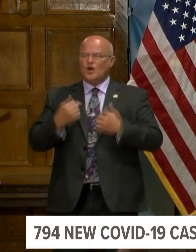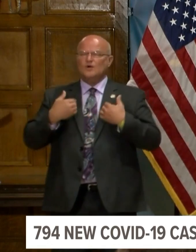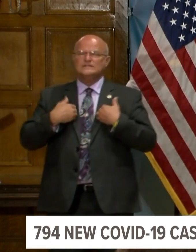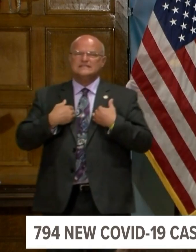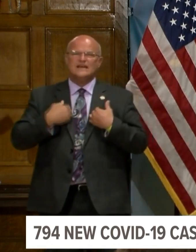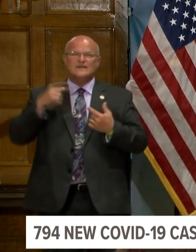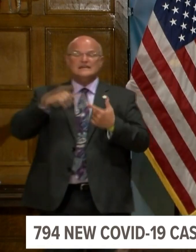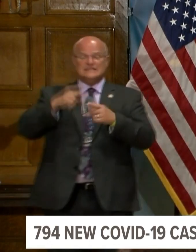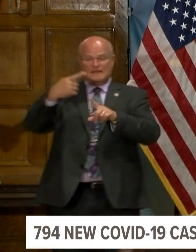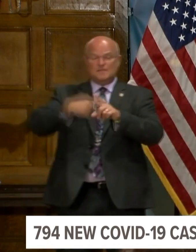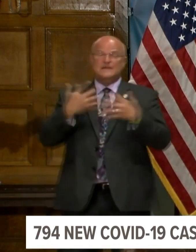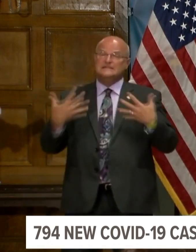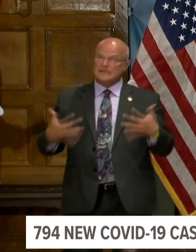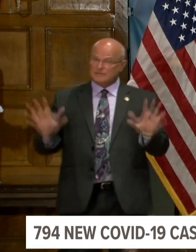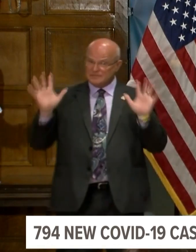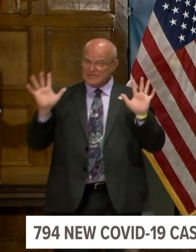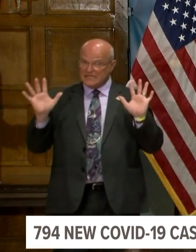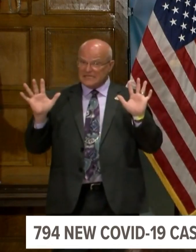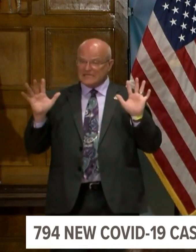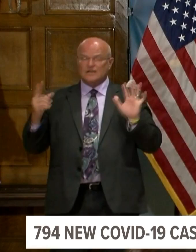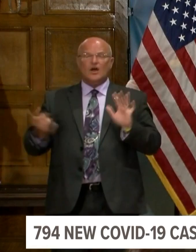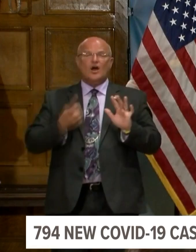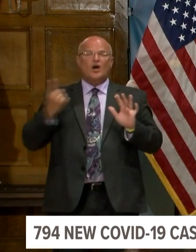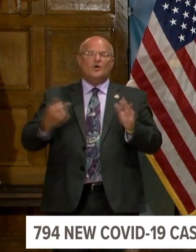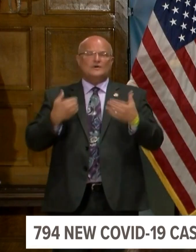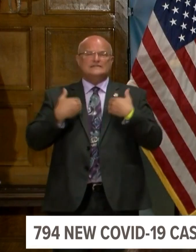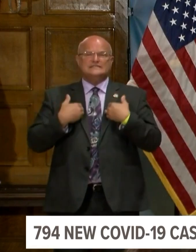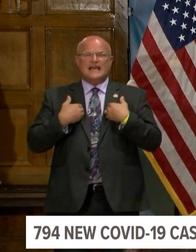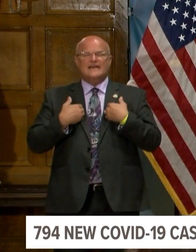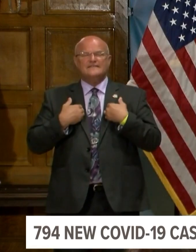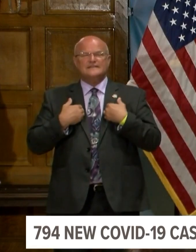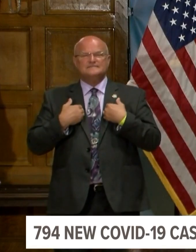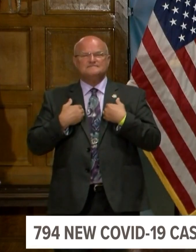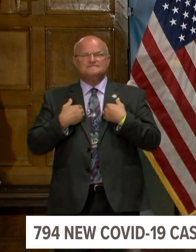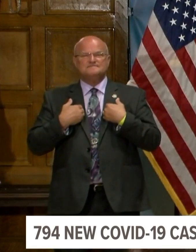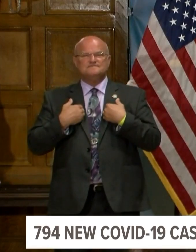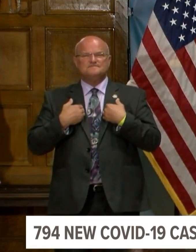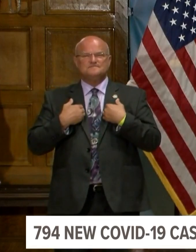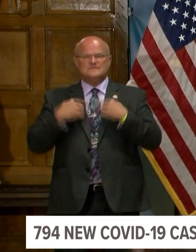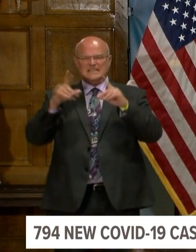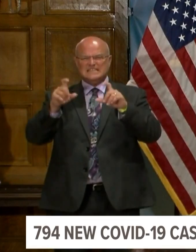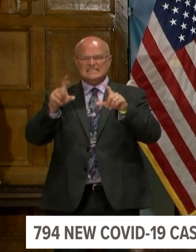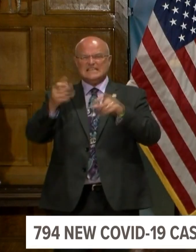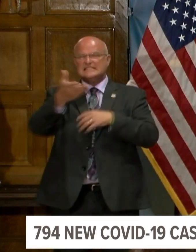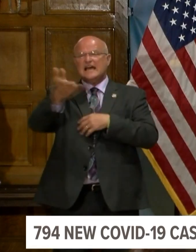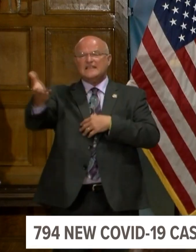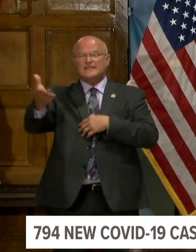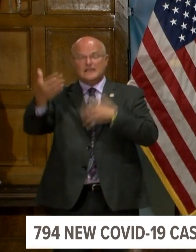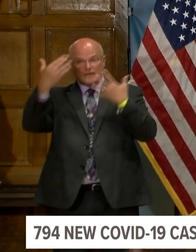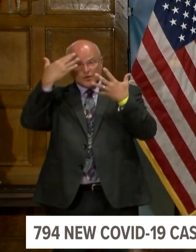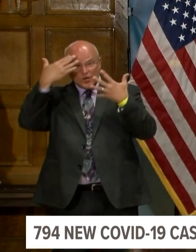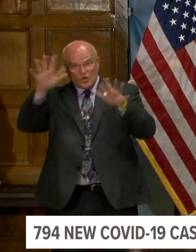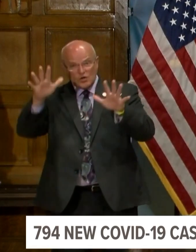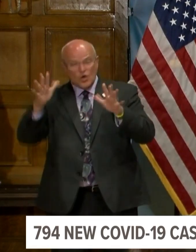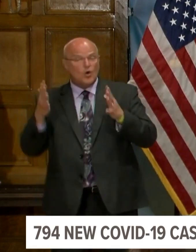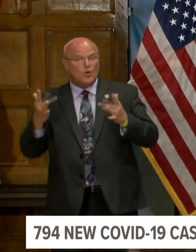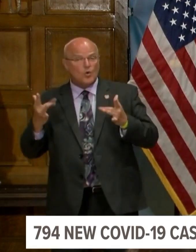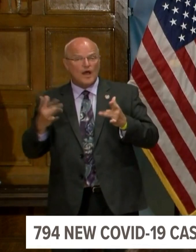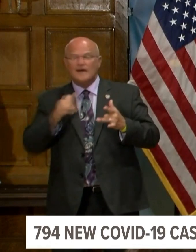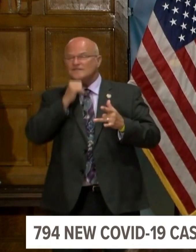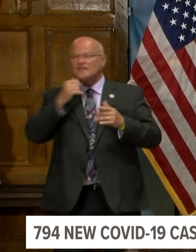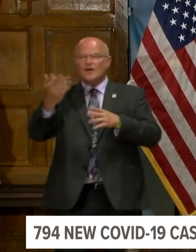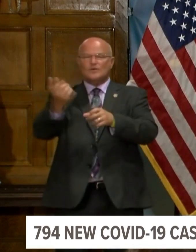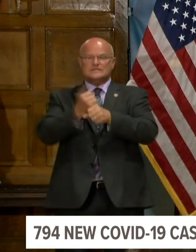be, until the month is completed, there's always going to be out there that we don't know about because we haven't